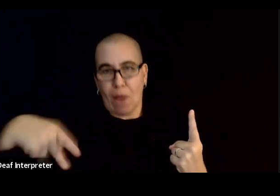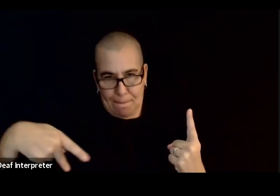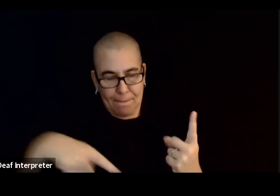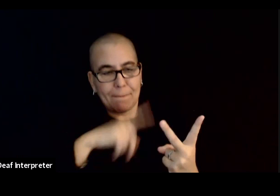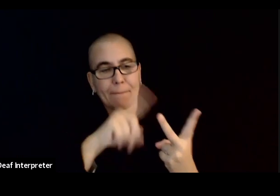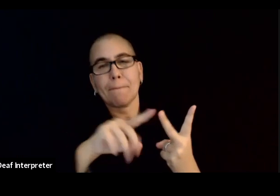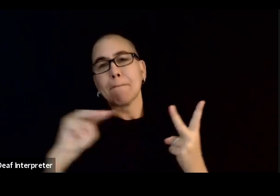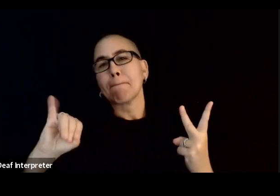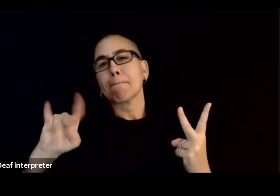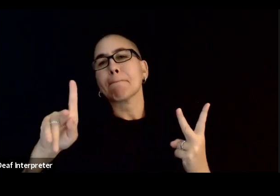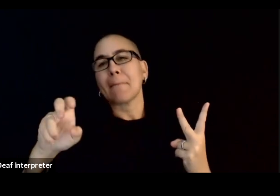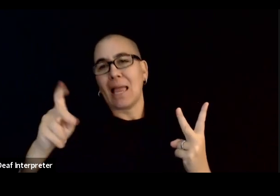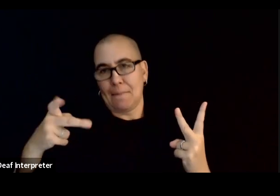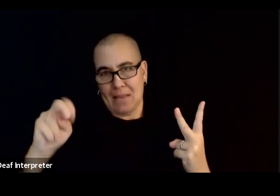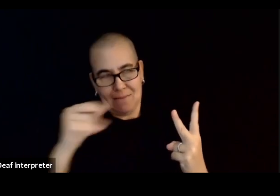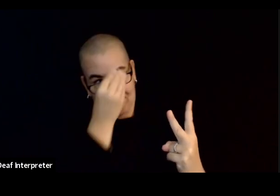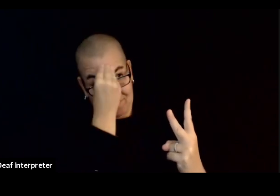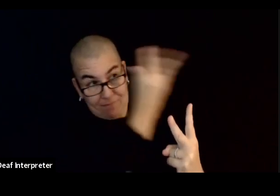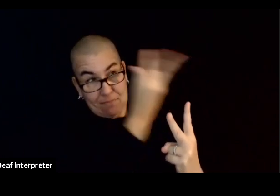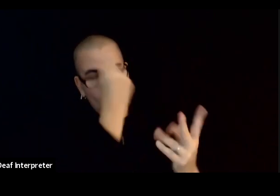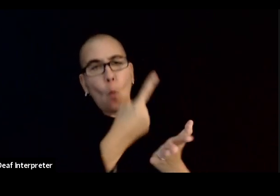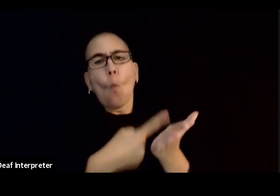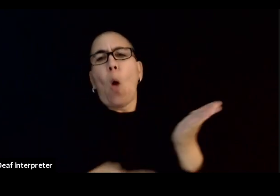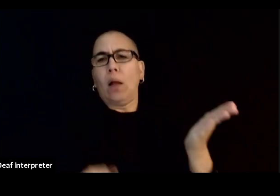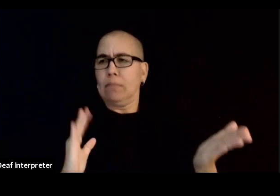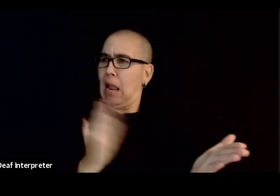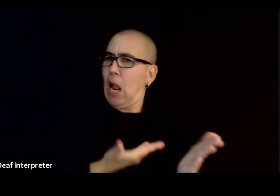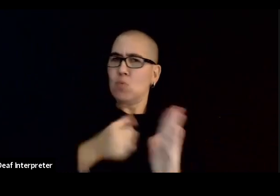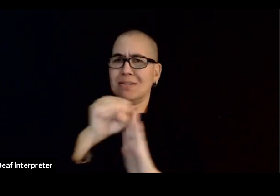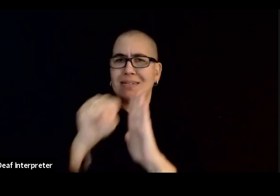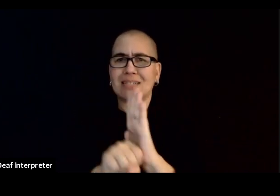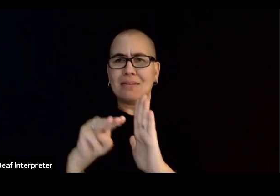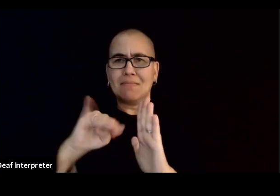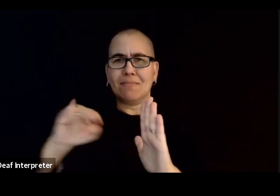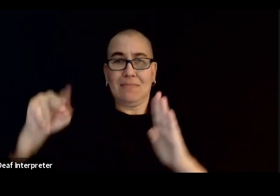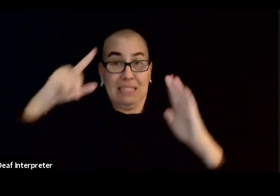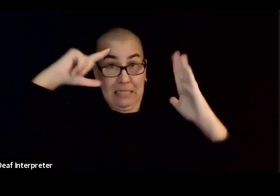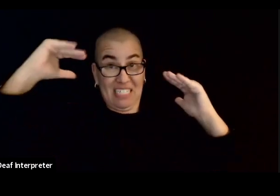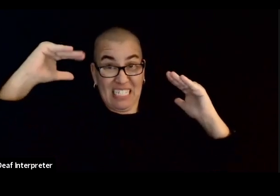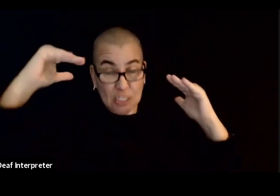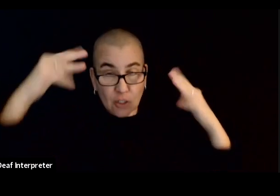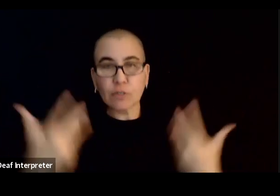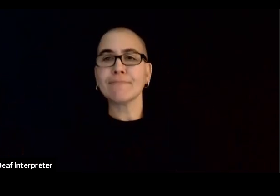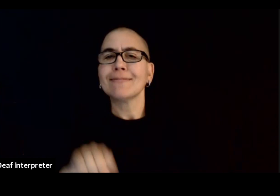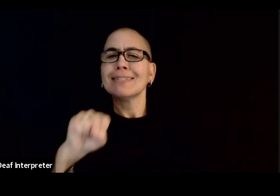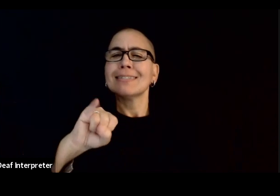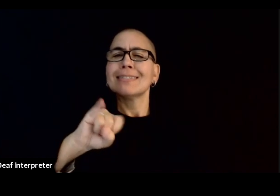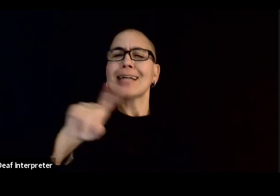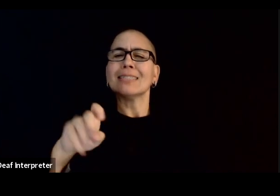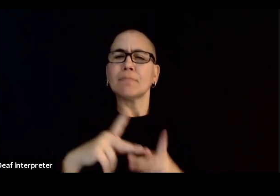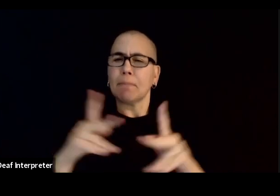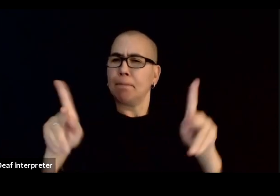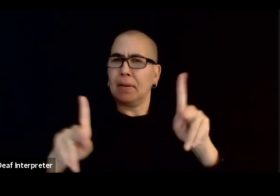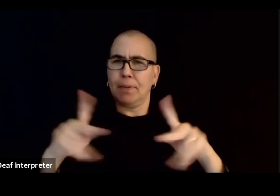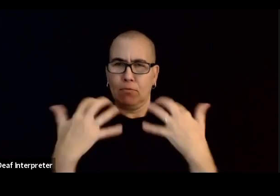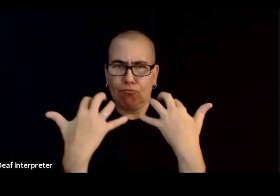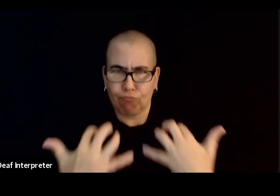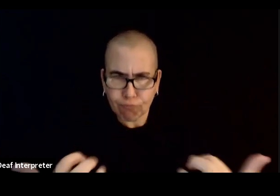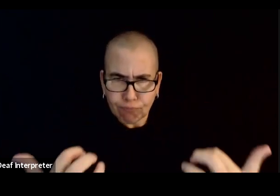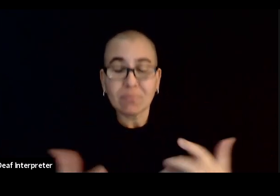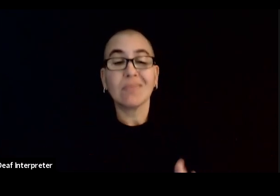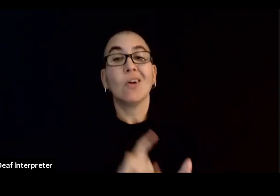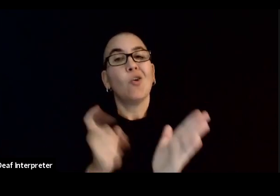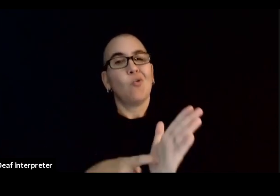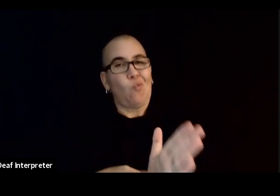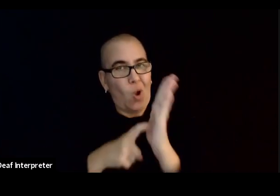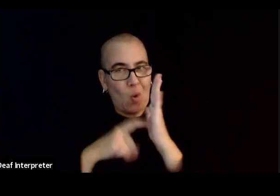of groups, masking, social distancing, all of those things, and did ask for both campaigns to abide by